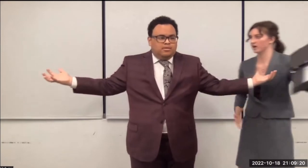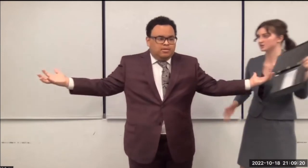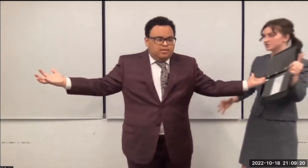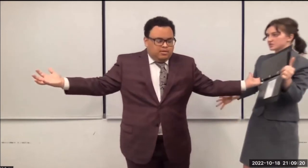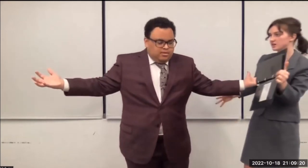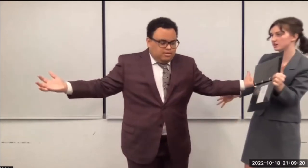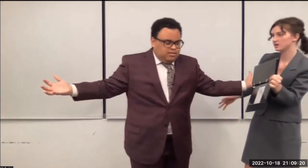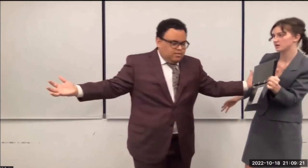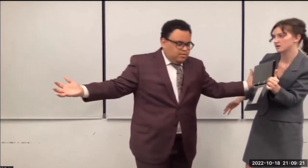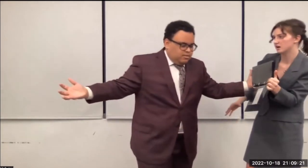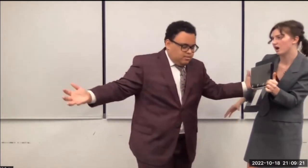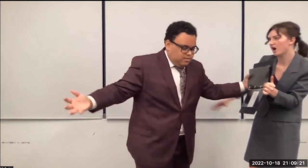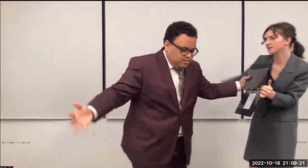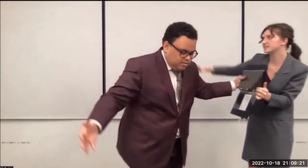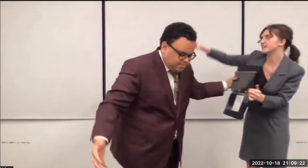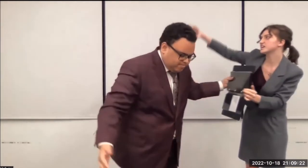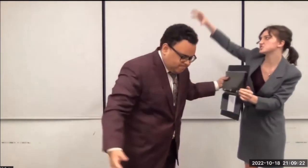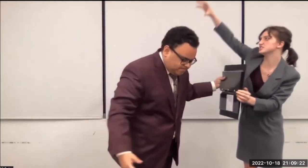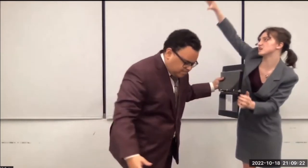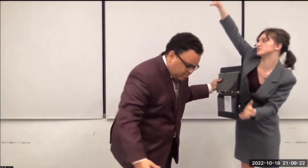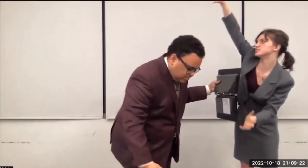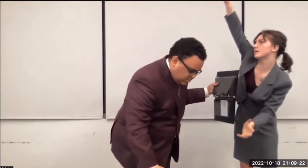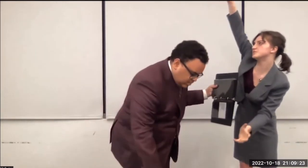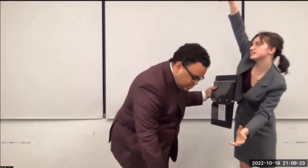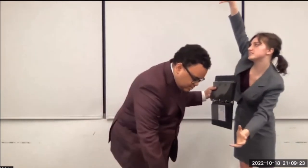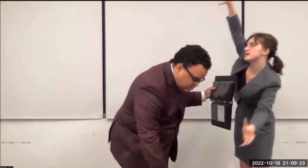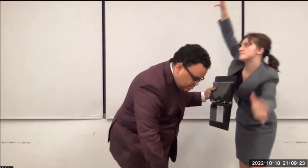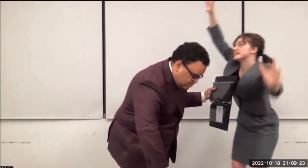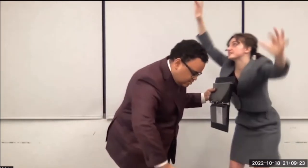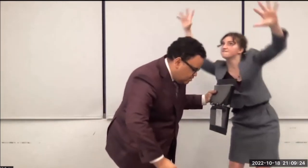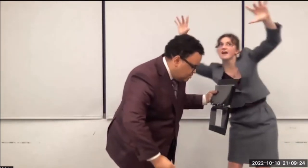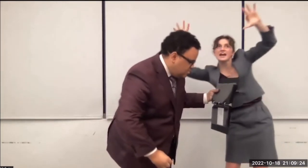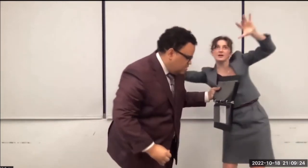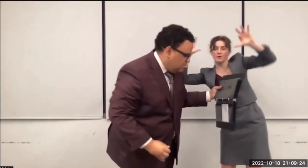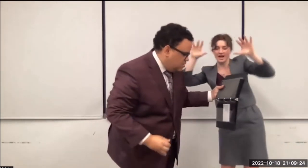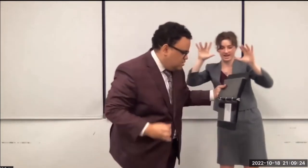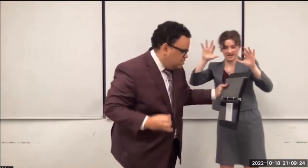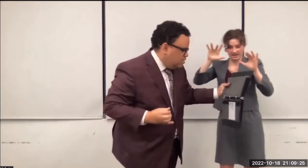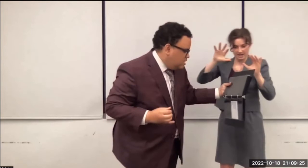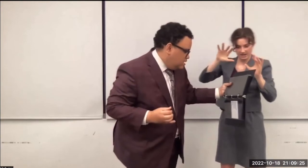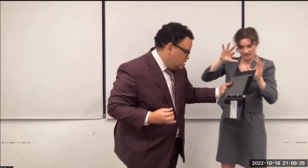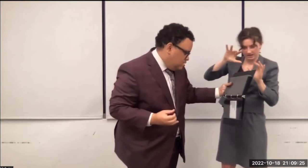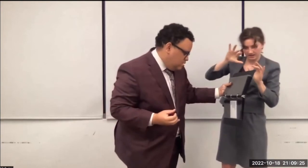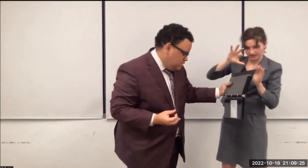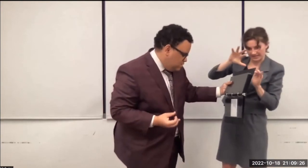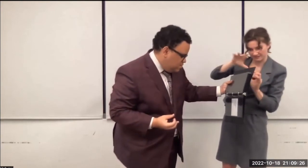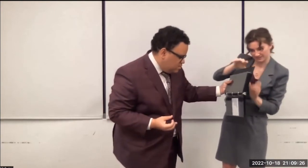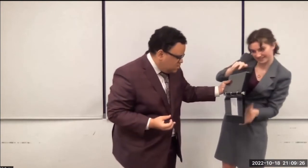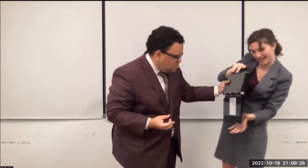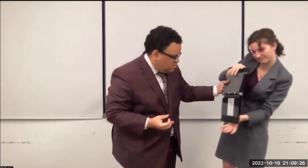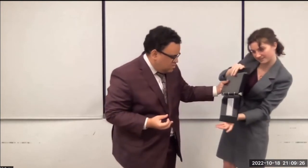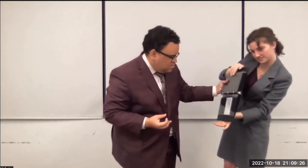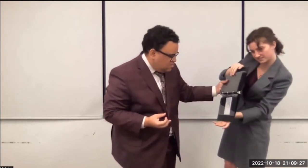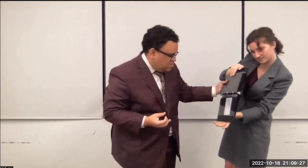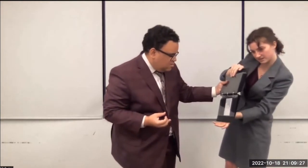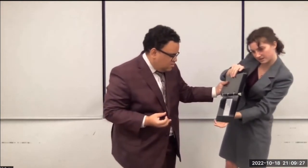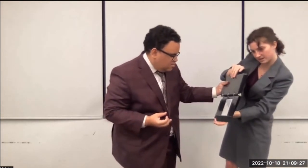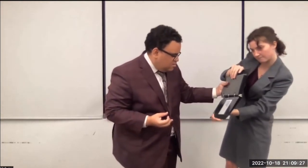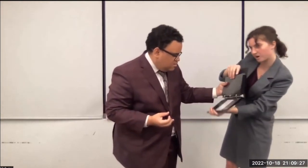brush. All indications of a subject begin to fade away, leaving the canvas